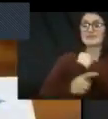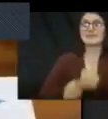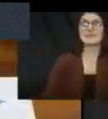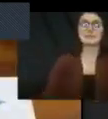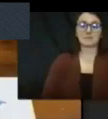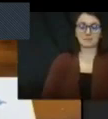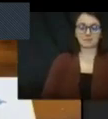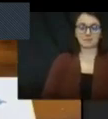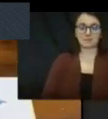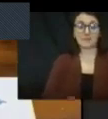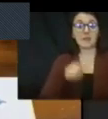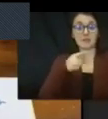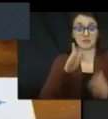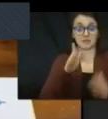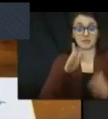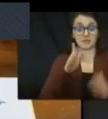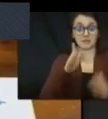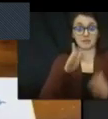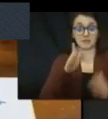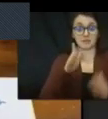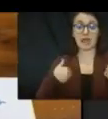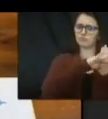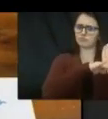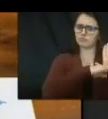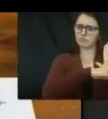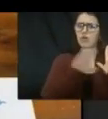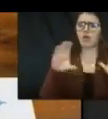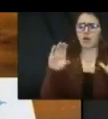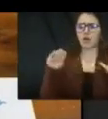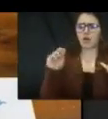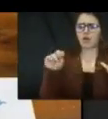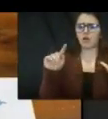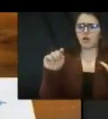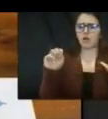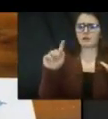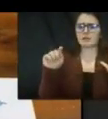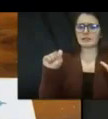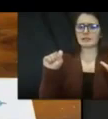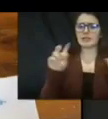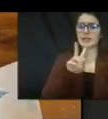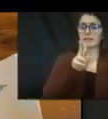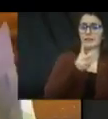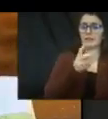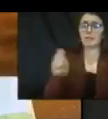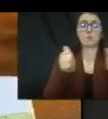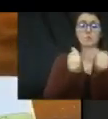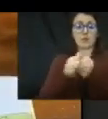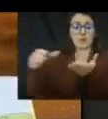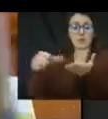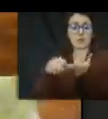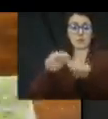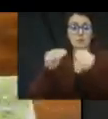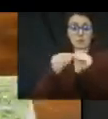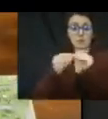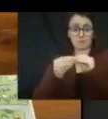So this book has a table of contents. The table of contents will list all the subjects in the book and the page number that each subject starts on.